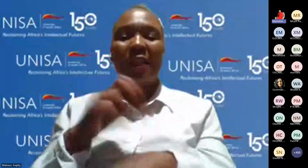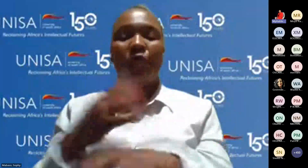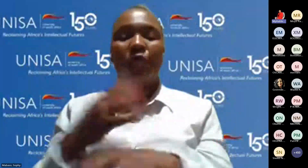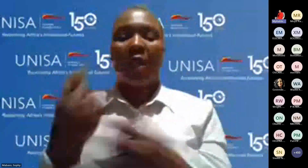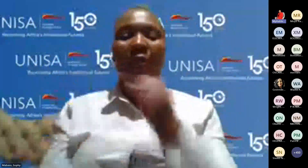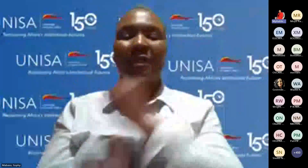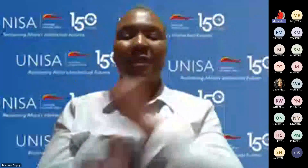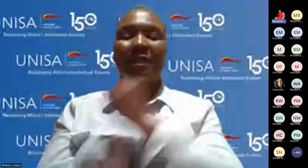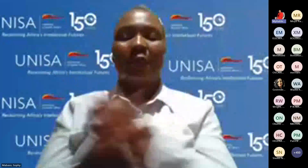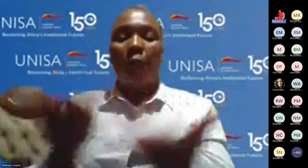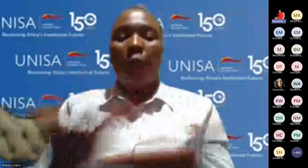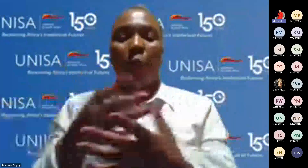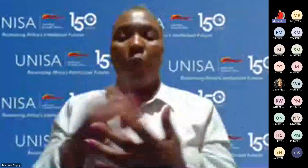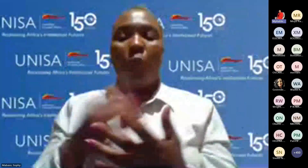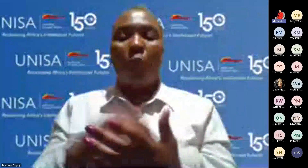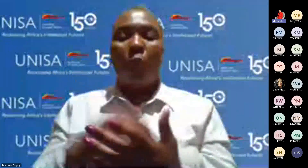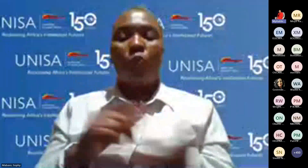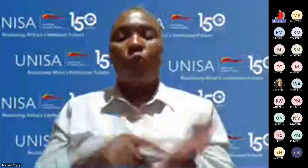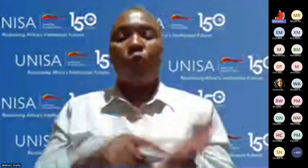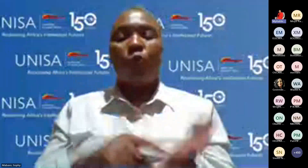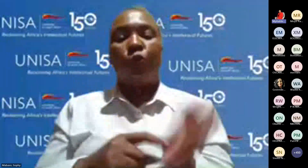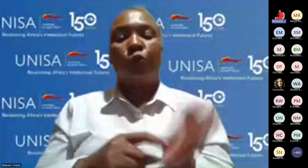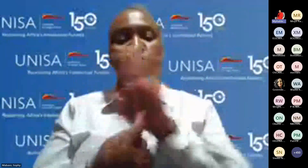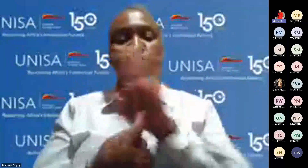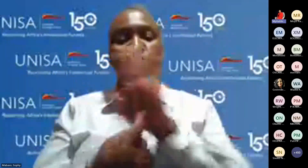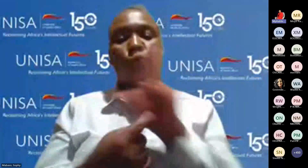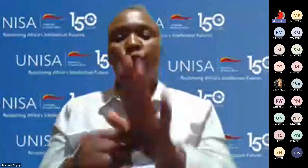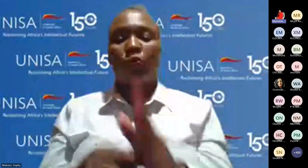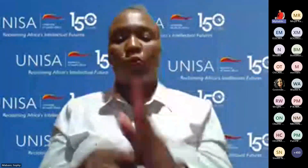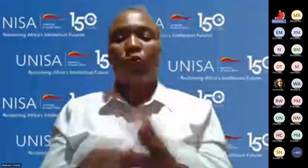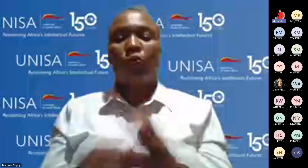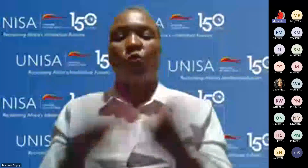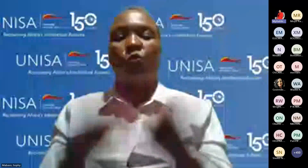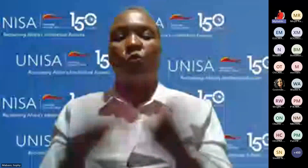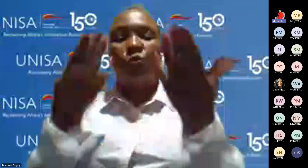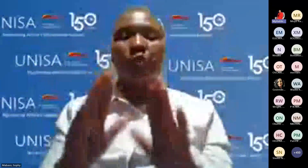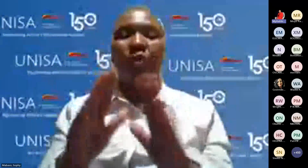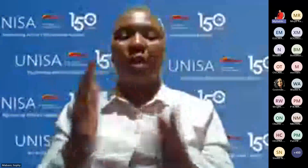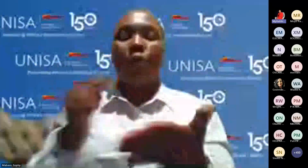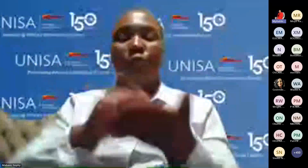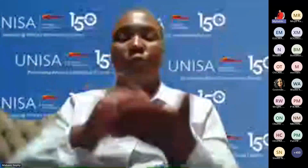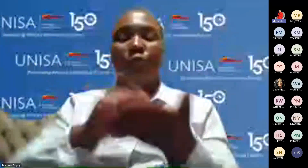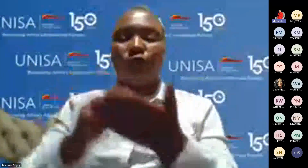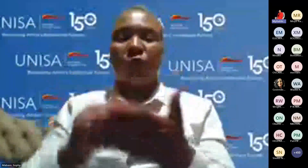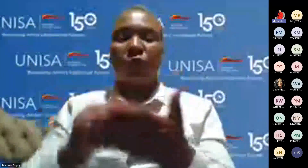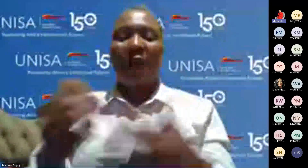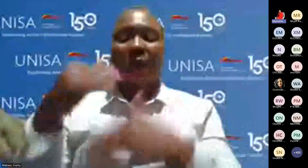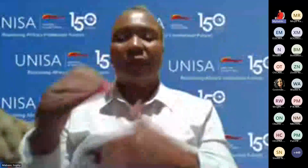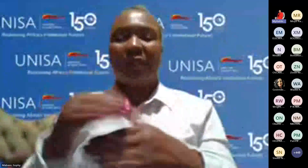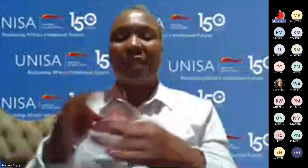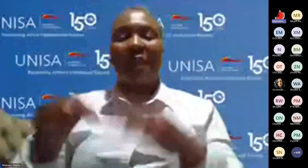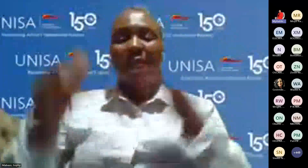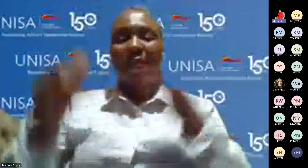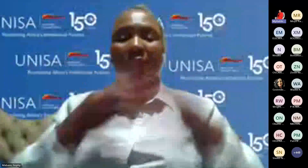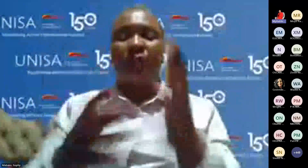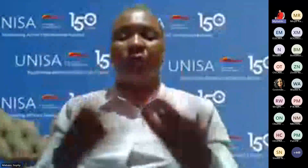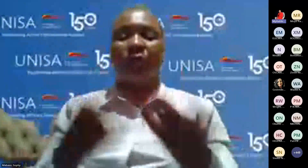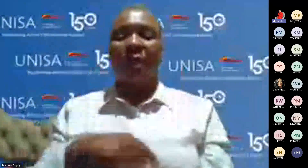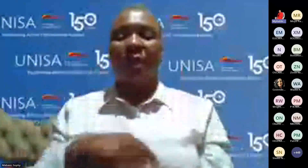where we show students how to paraphrase, because most of our students, when they say they paraphrase, they take